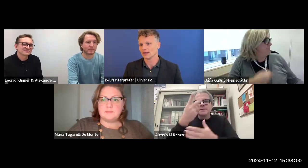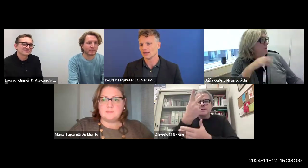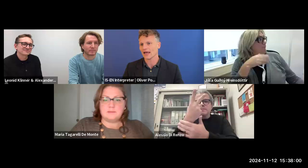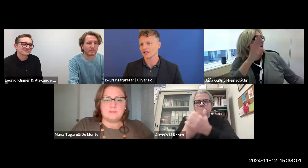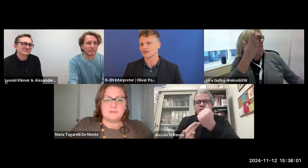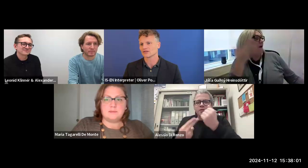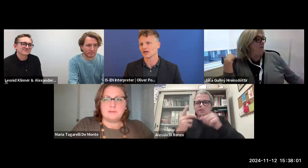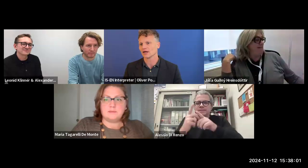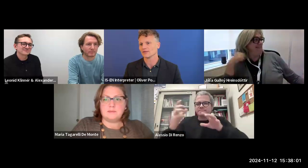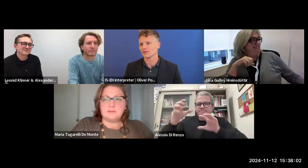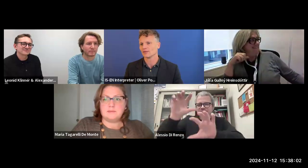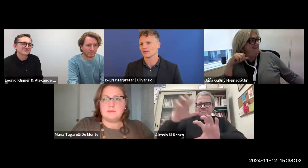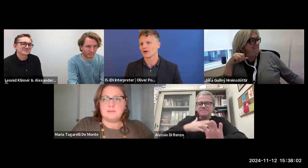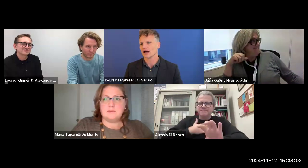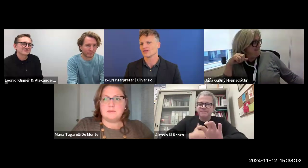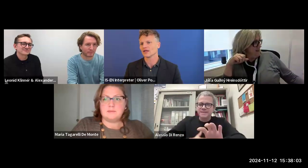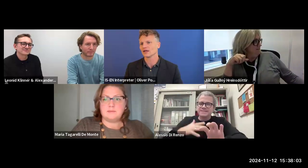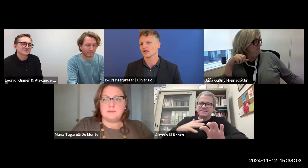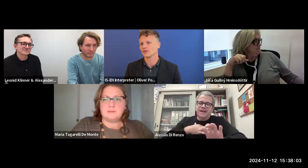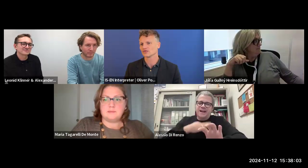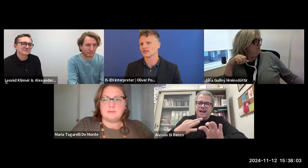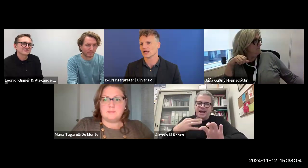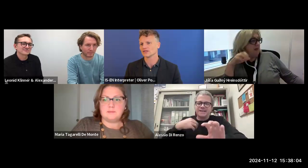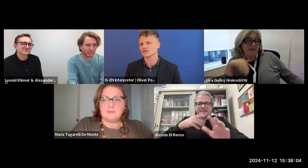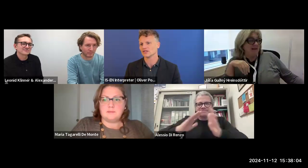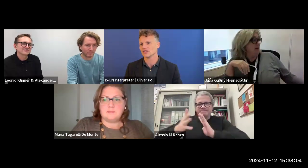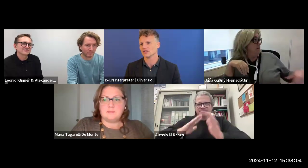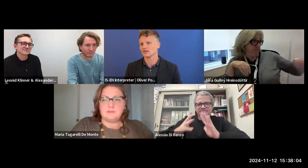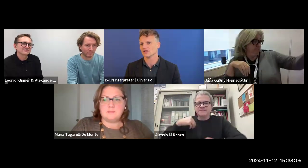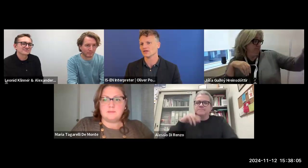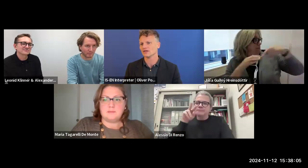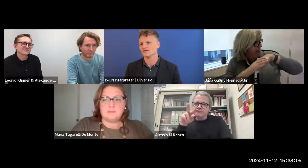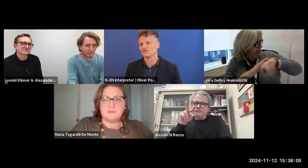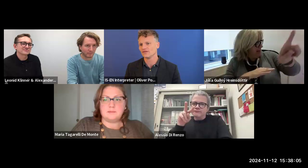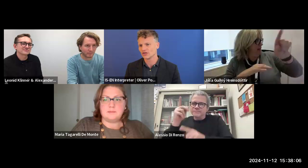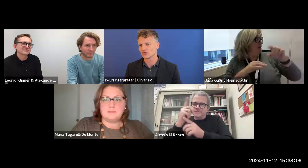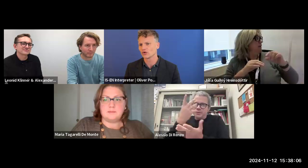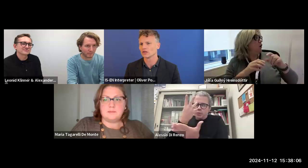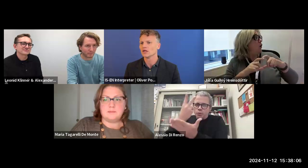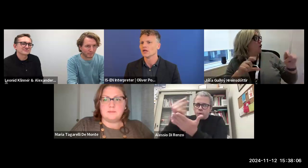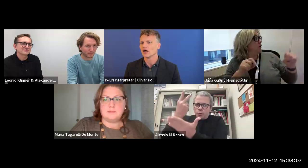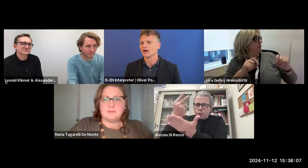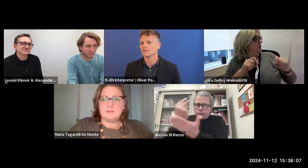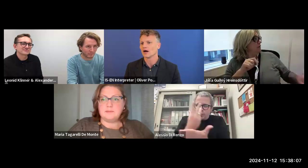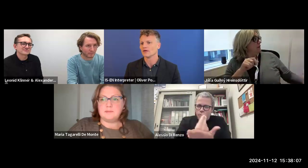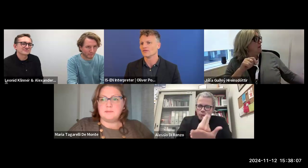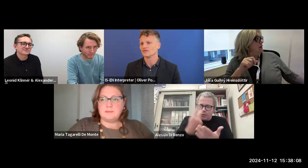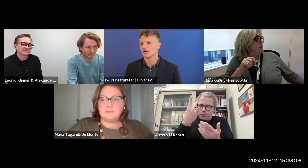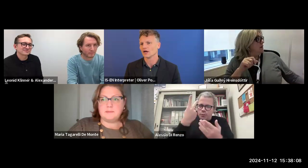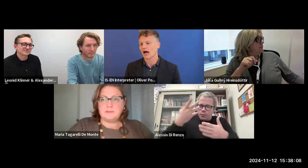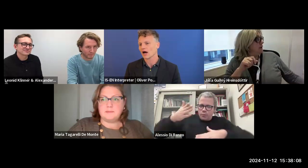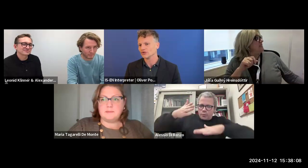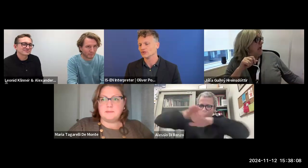Leo and Alex. I think it was really nice to see the visual